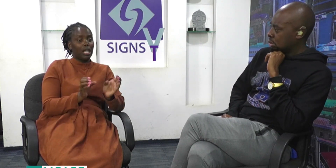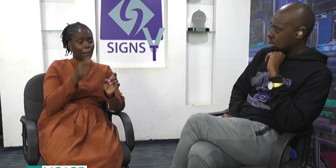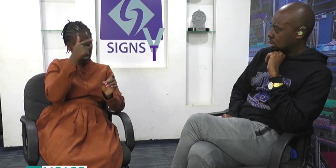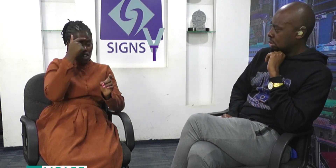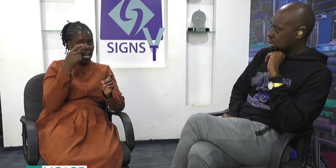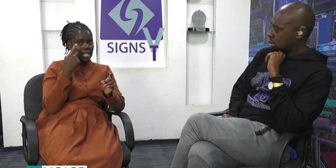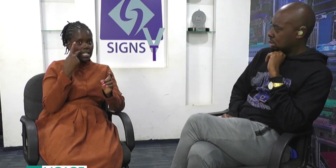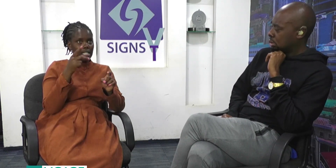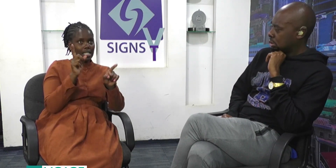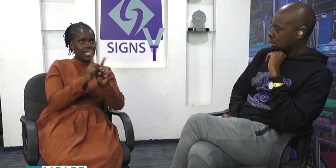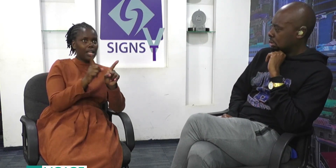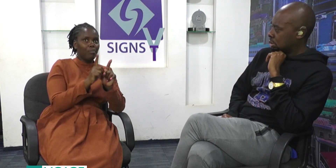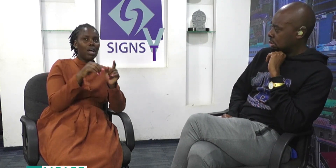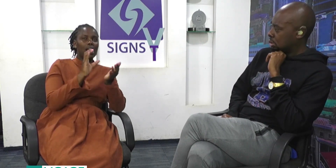I propose, if maybe we can have